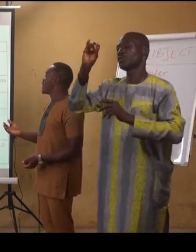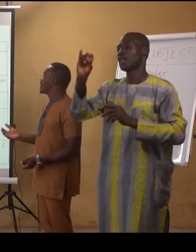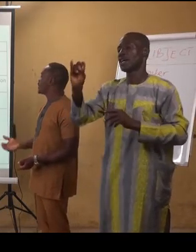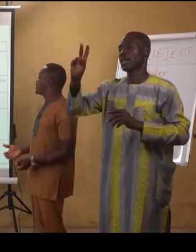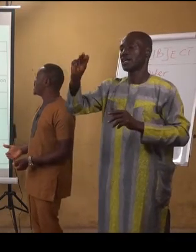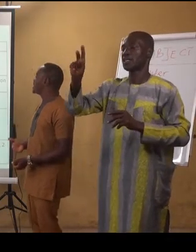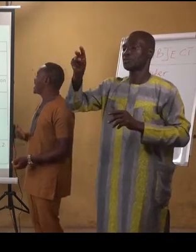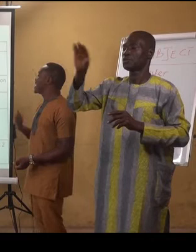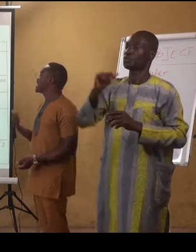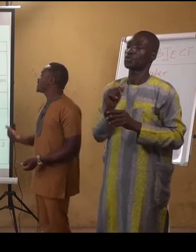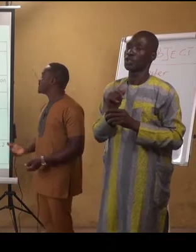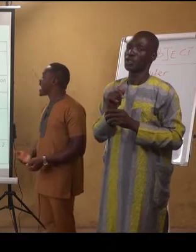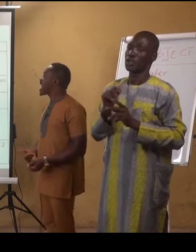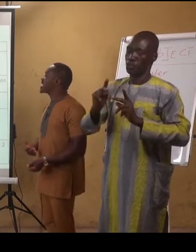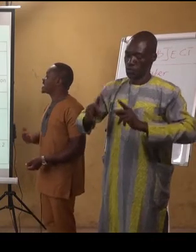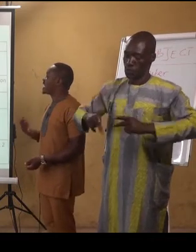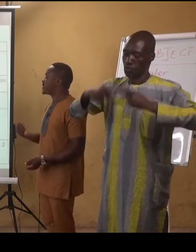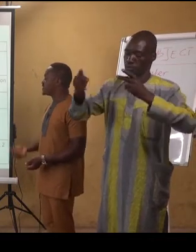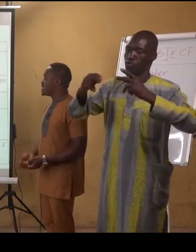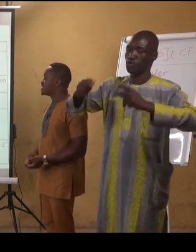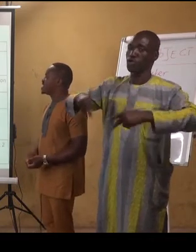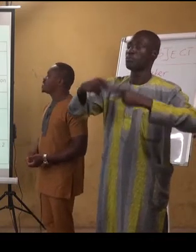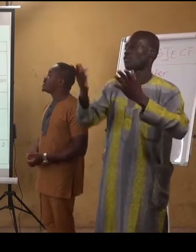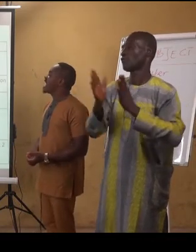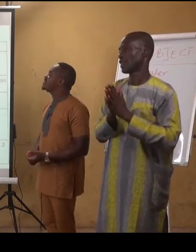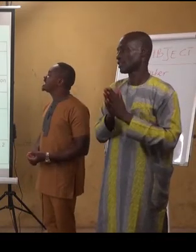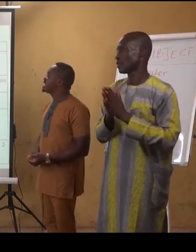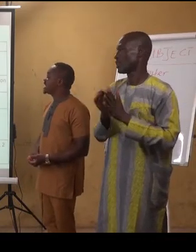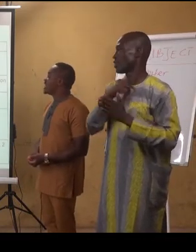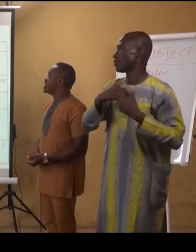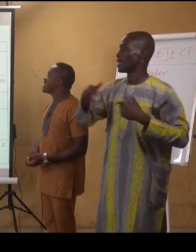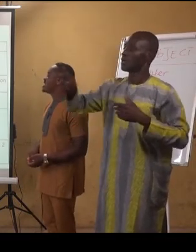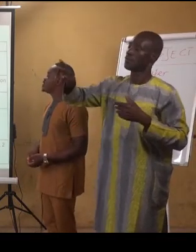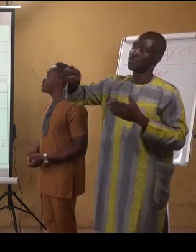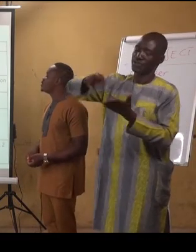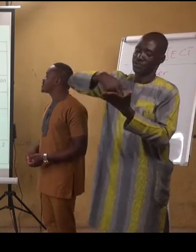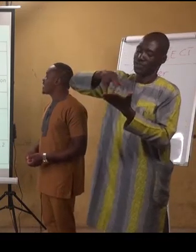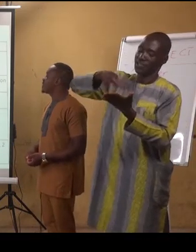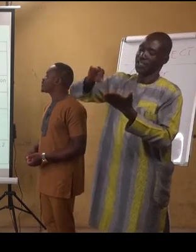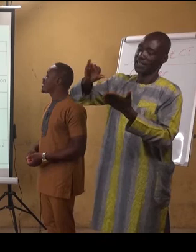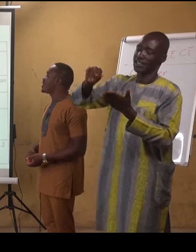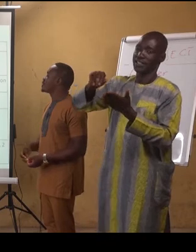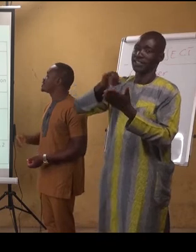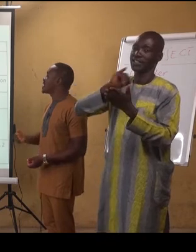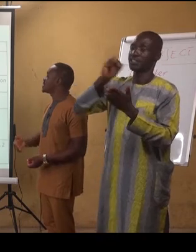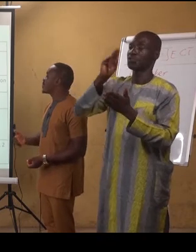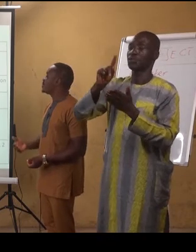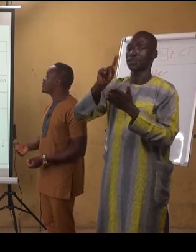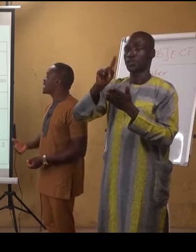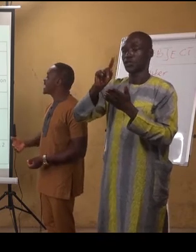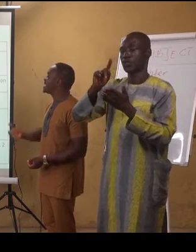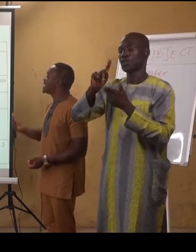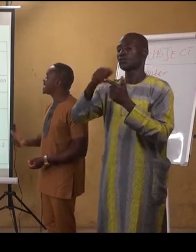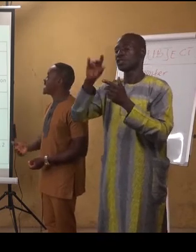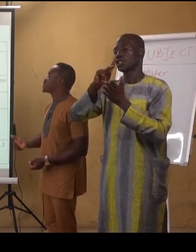the value of P and that of R and that of T. We have read. Read is used by the programmer to tell the